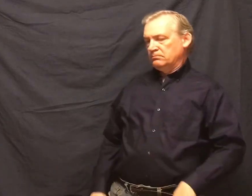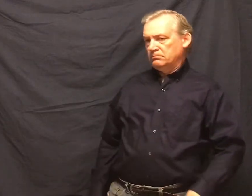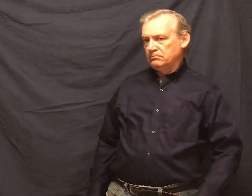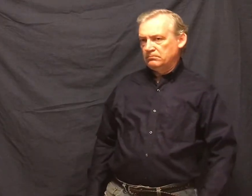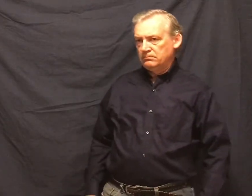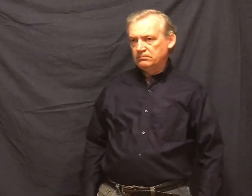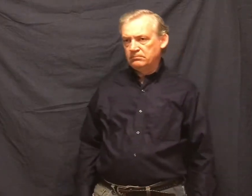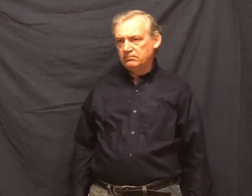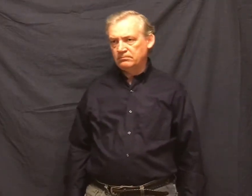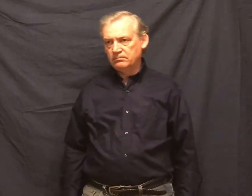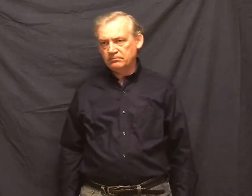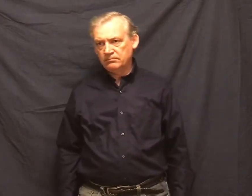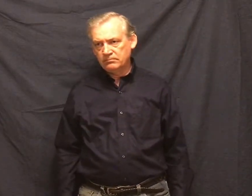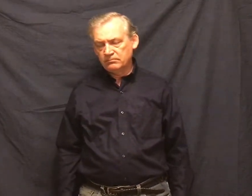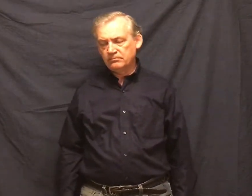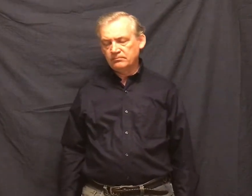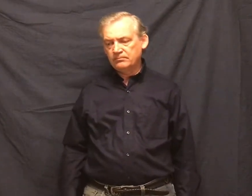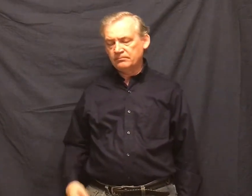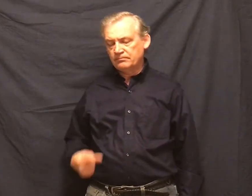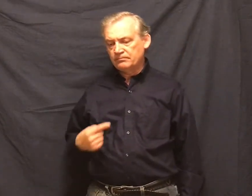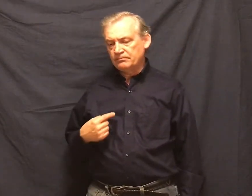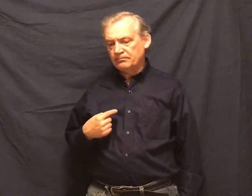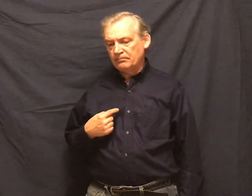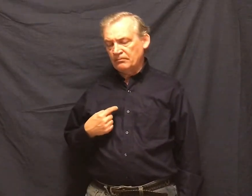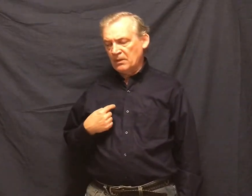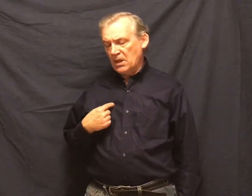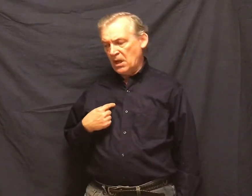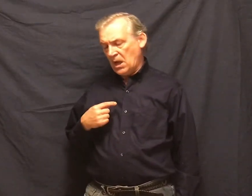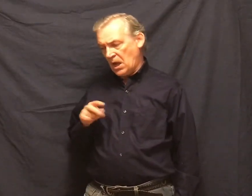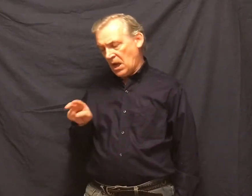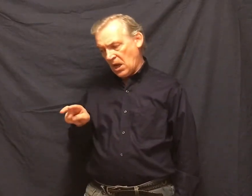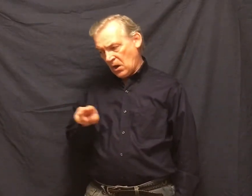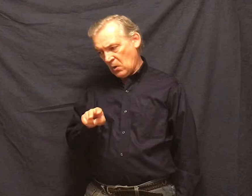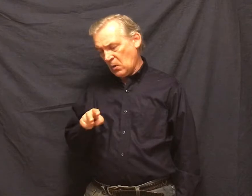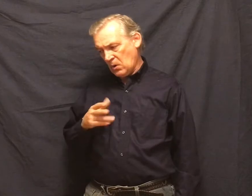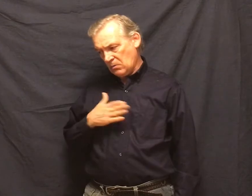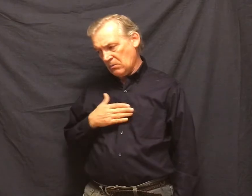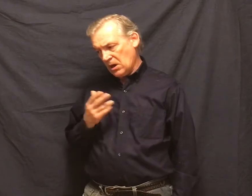I looked at him a little. Slim says I ain't to pet him very much.